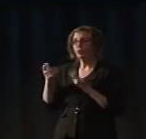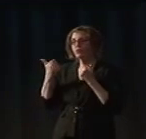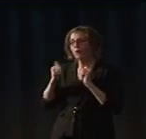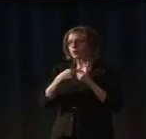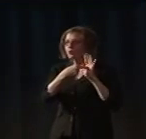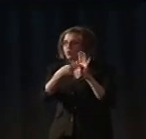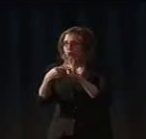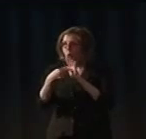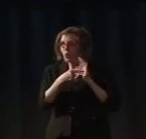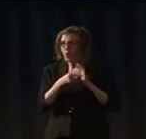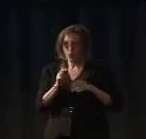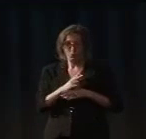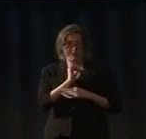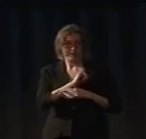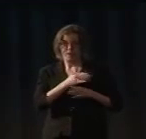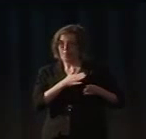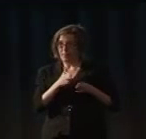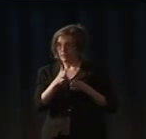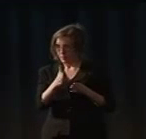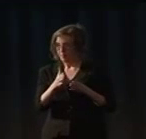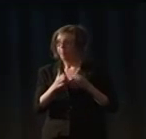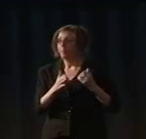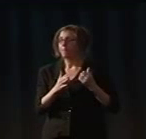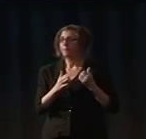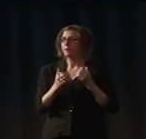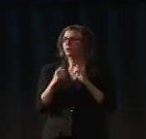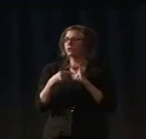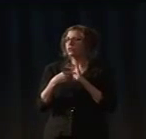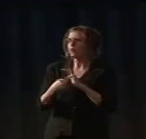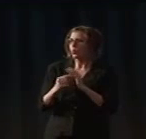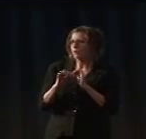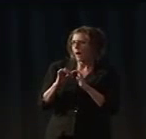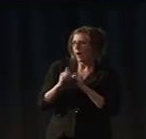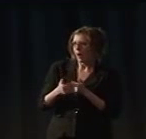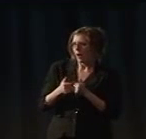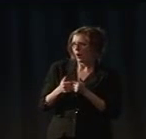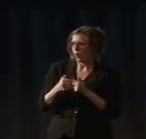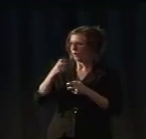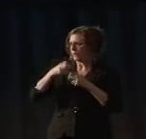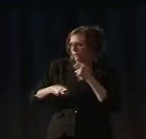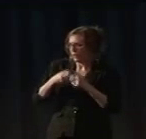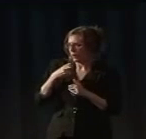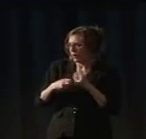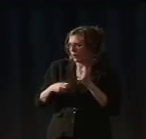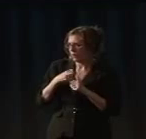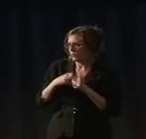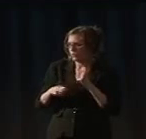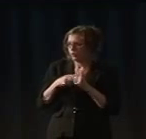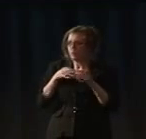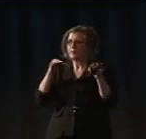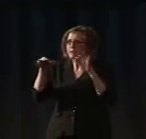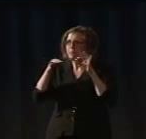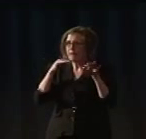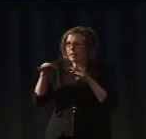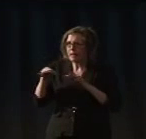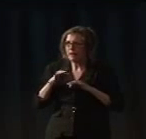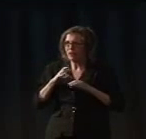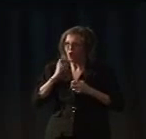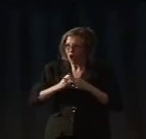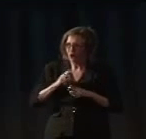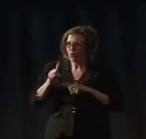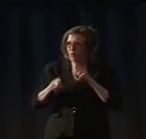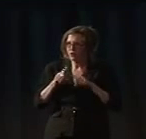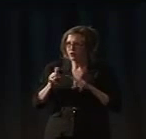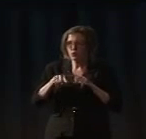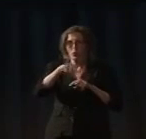the difficulty of the medium, the limit and the difficulty of explaining those questions to the others, so that a